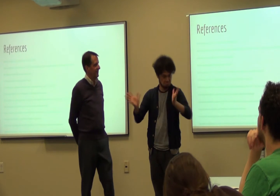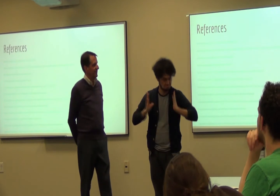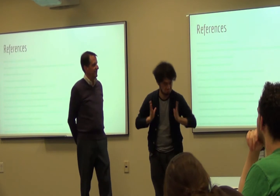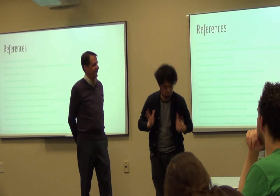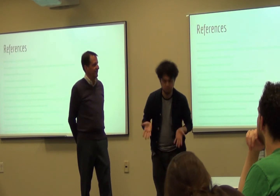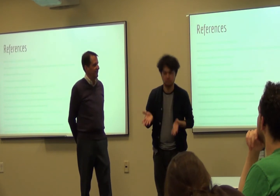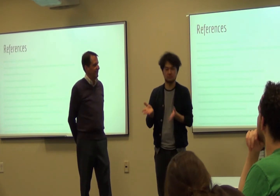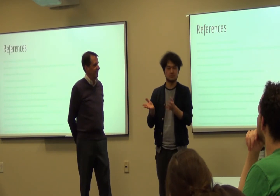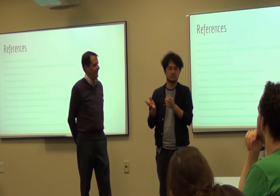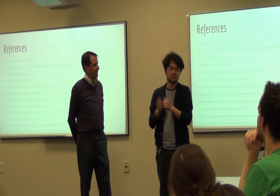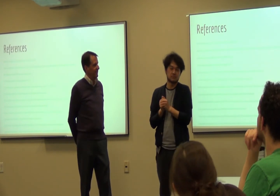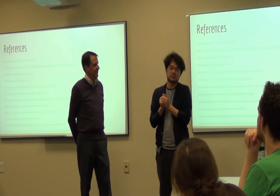But